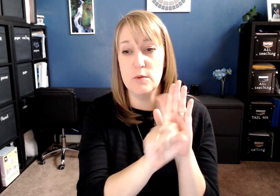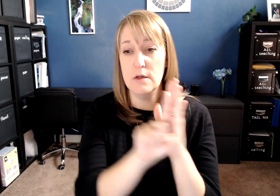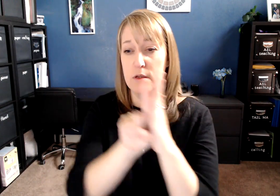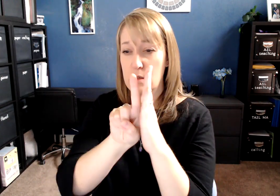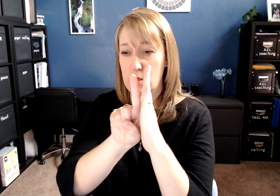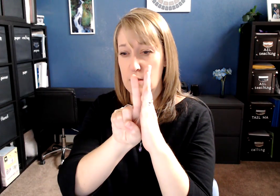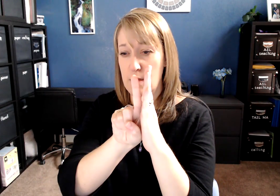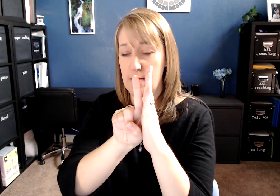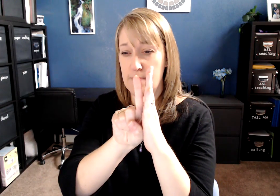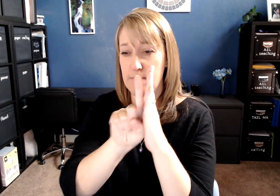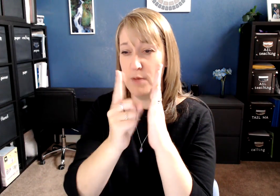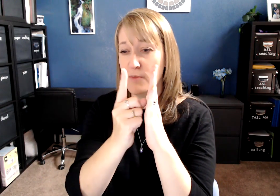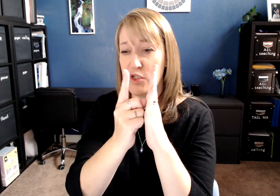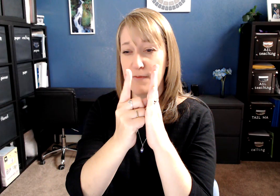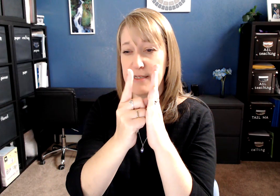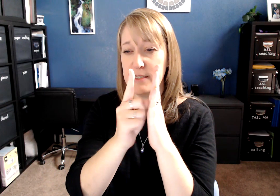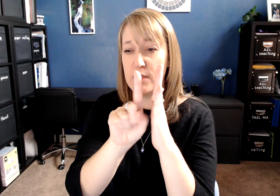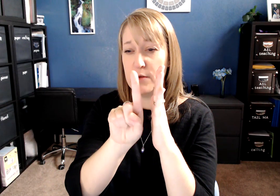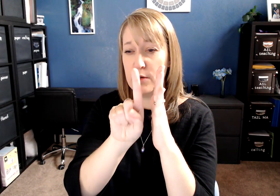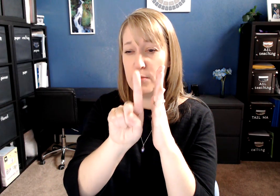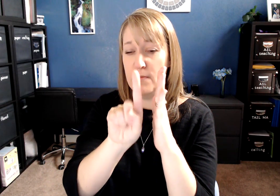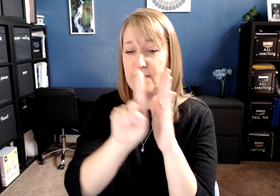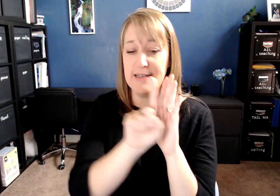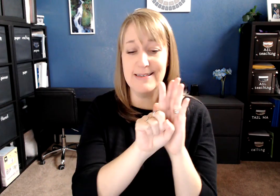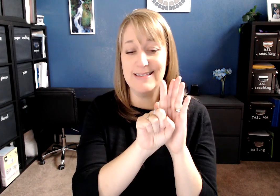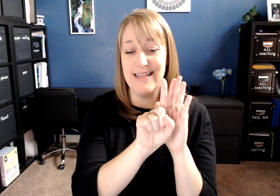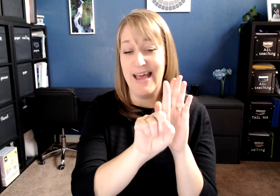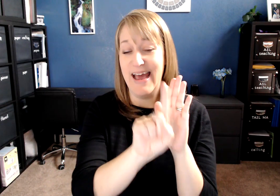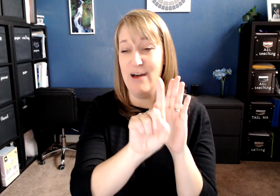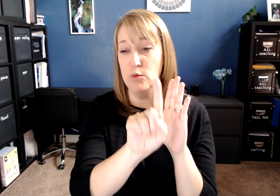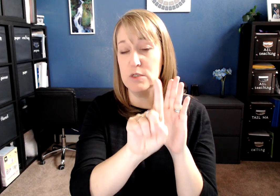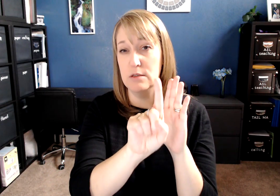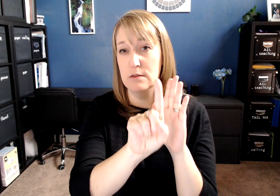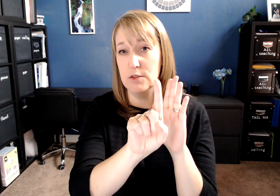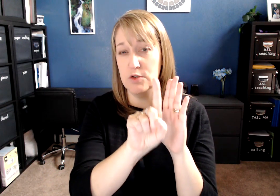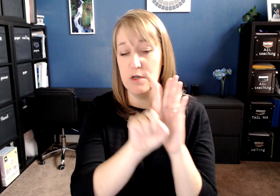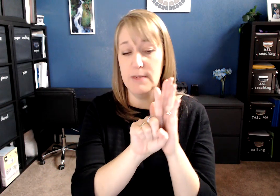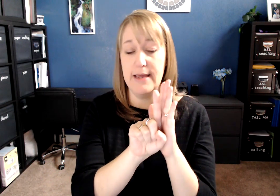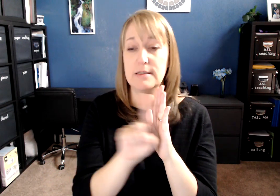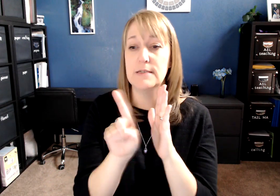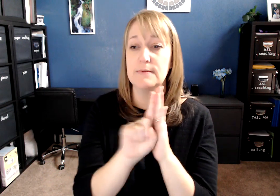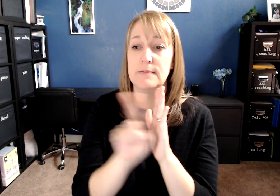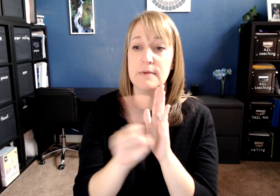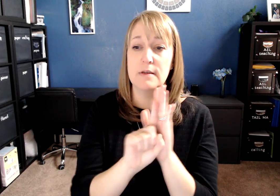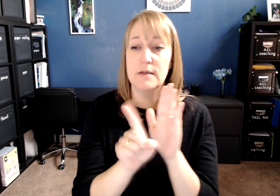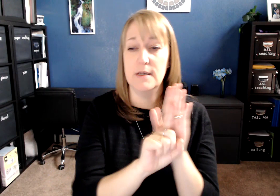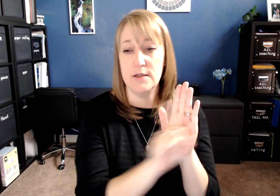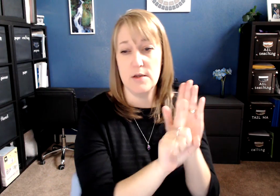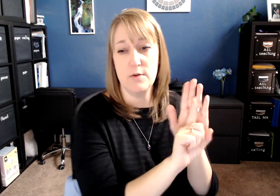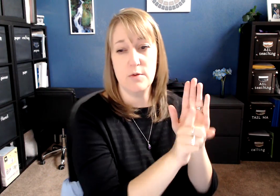will, your palms don't face each other. Your palm faces out on your dominant hand. And you